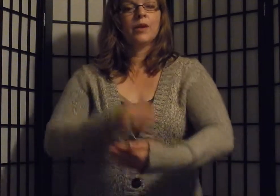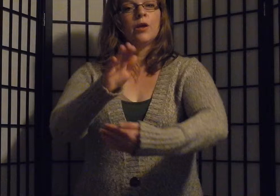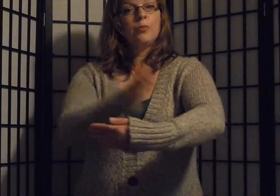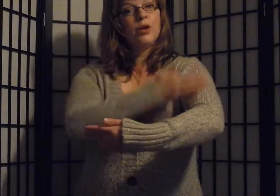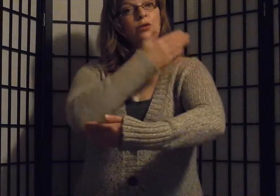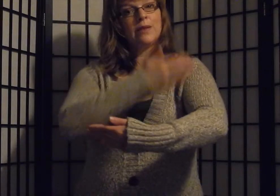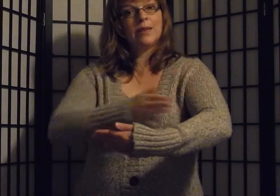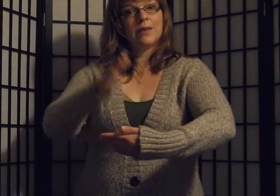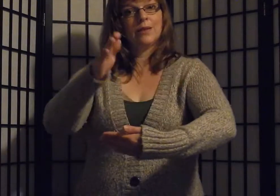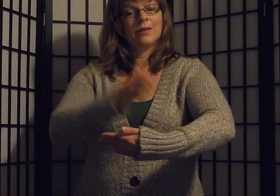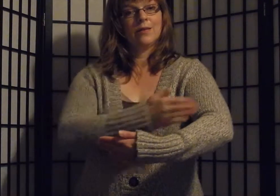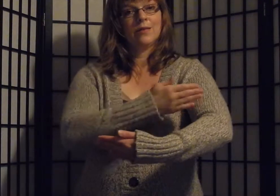Music,